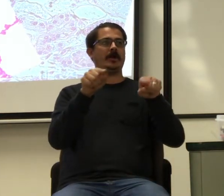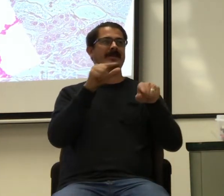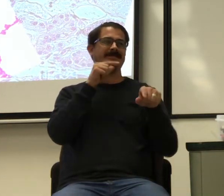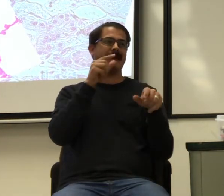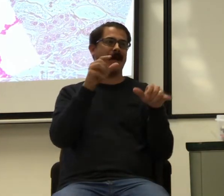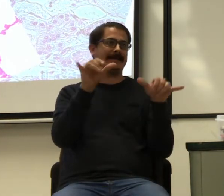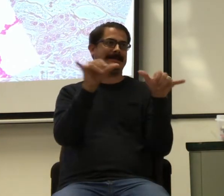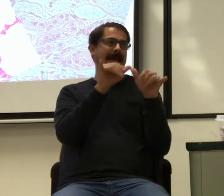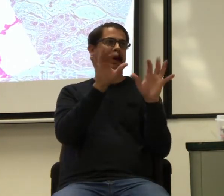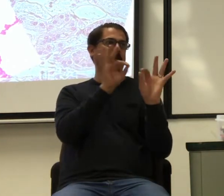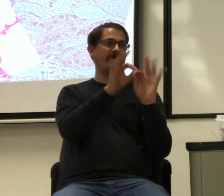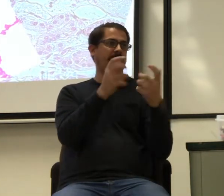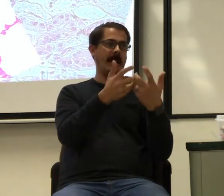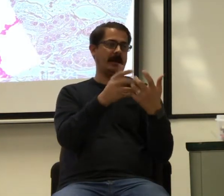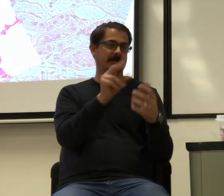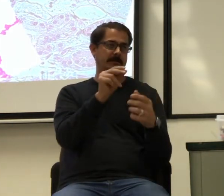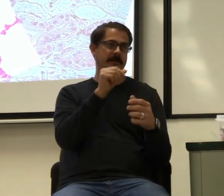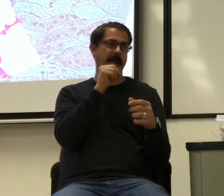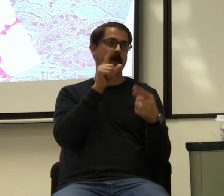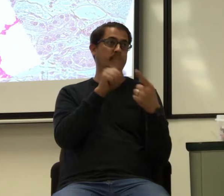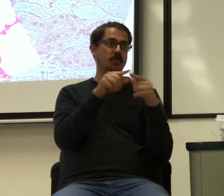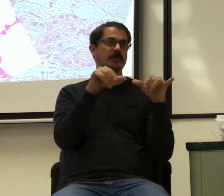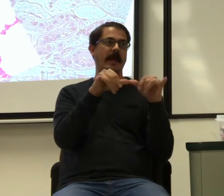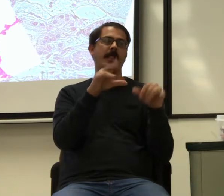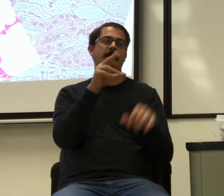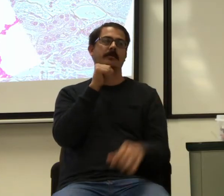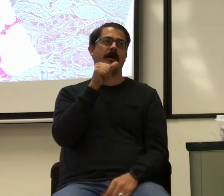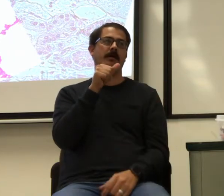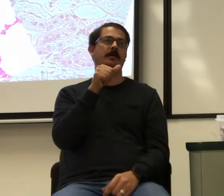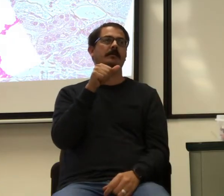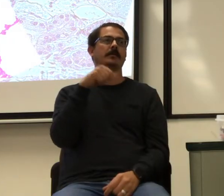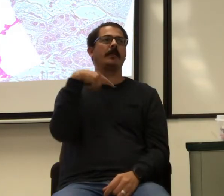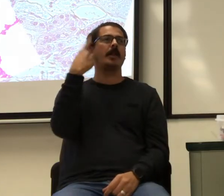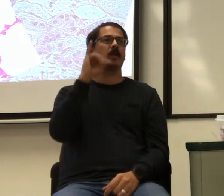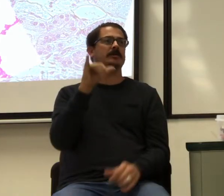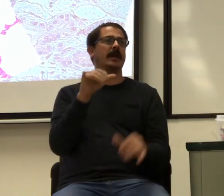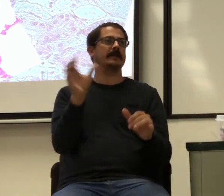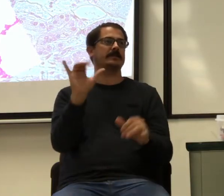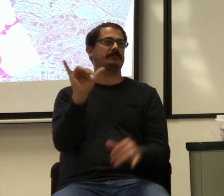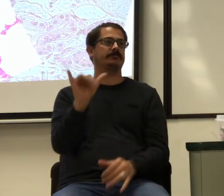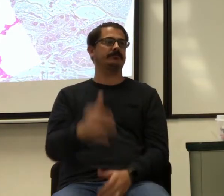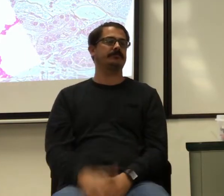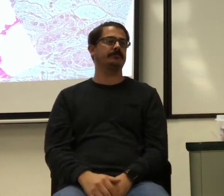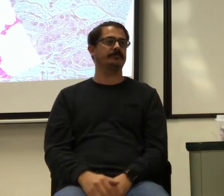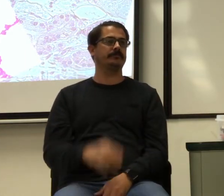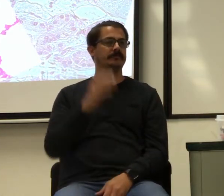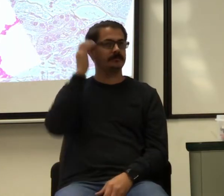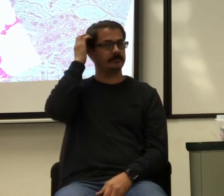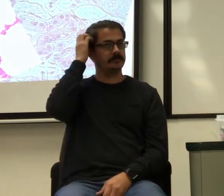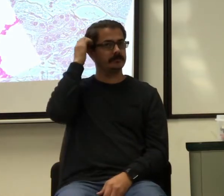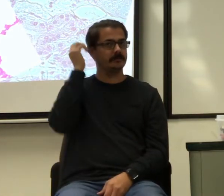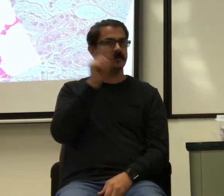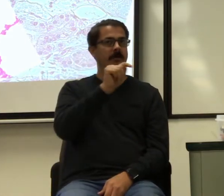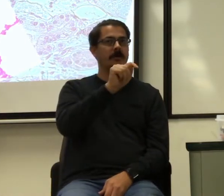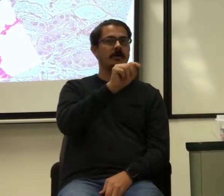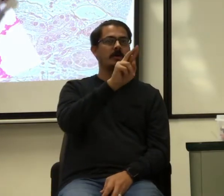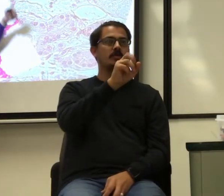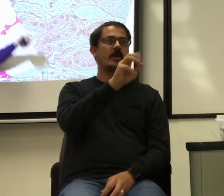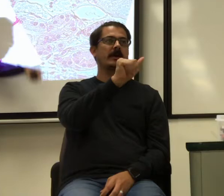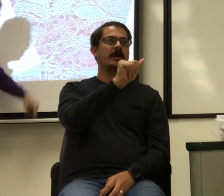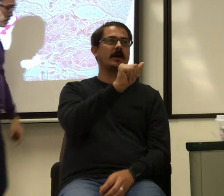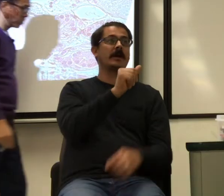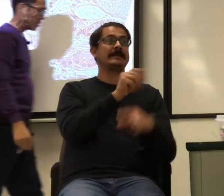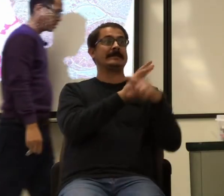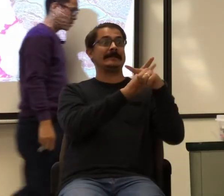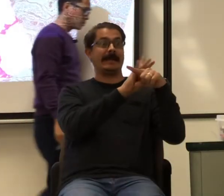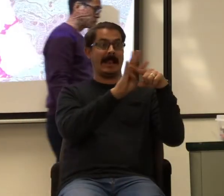scale, but just to give an idea what it looks like. The trachea is a